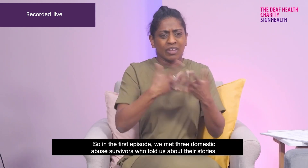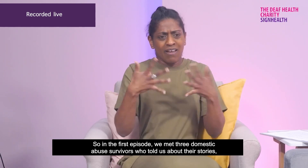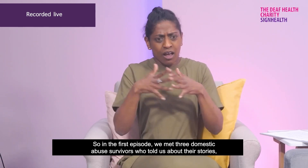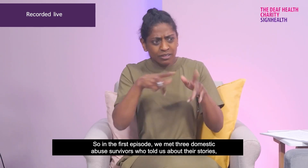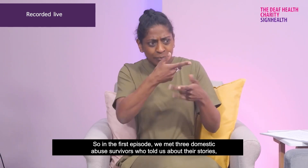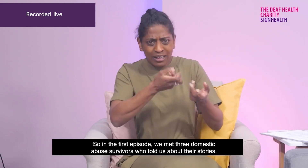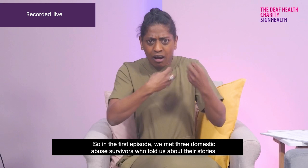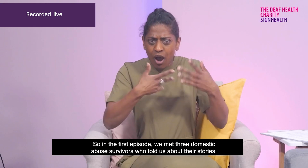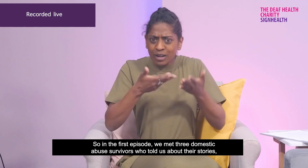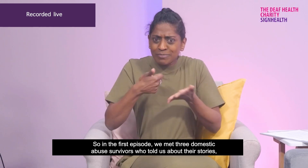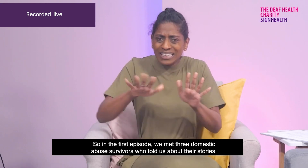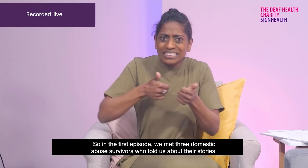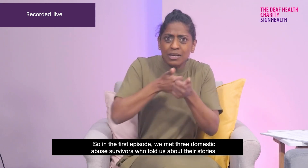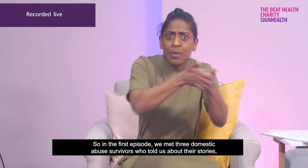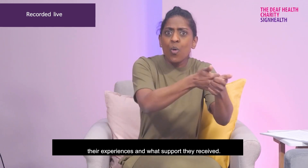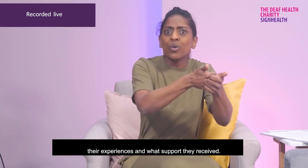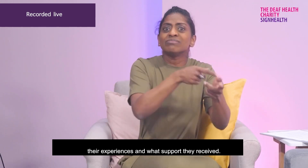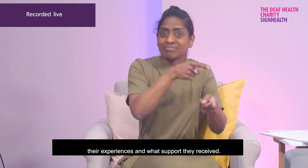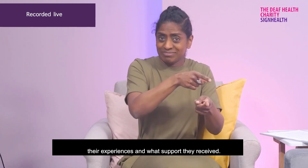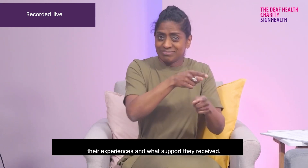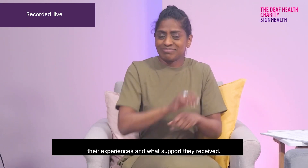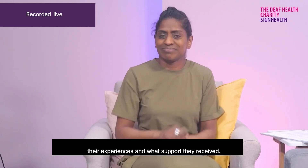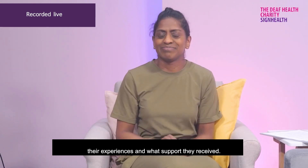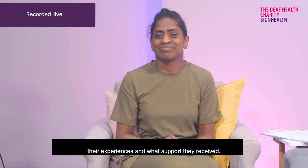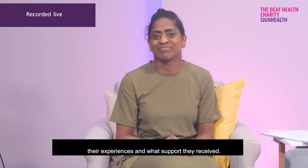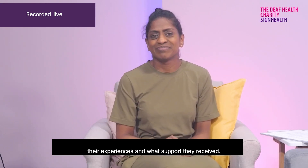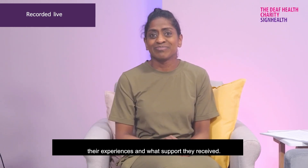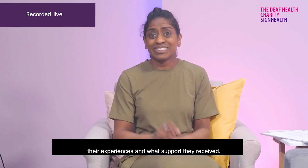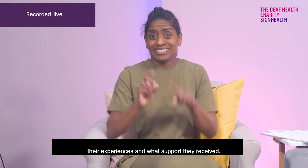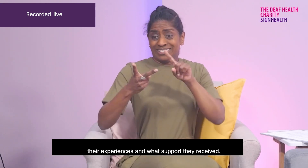their experiences, and what support they received.